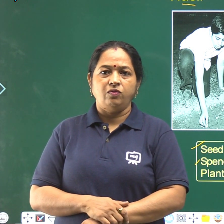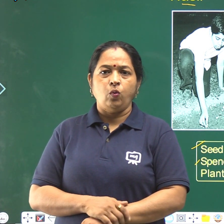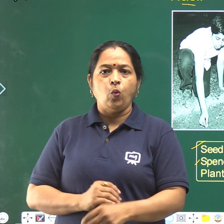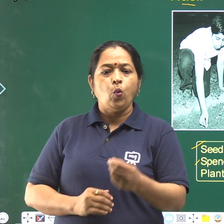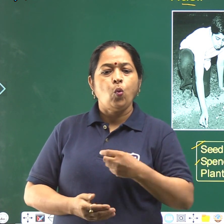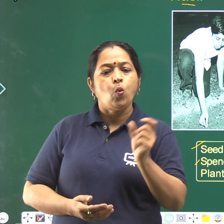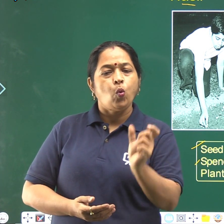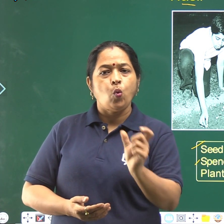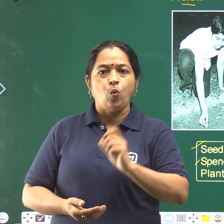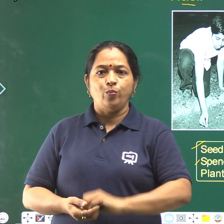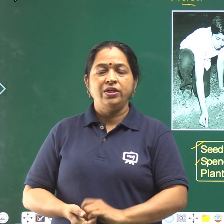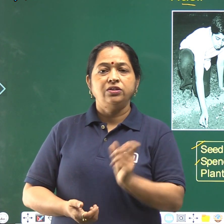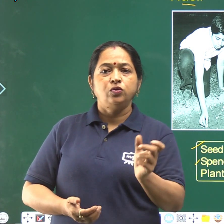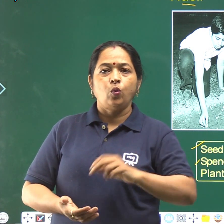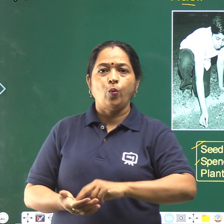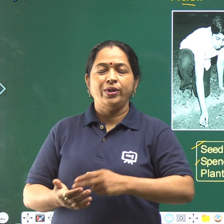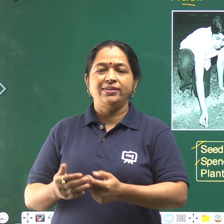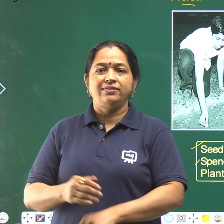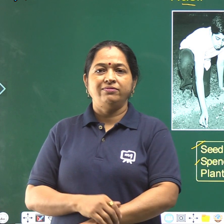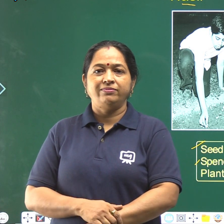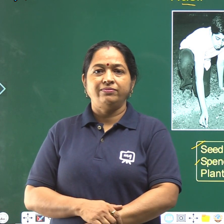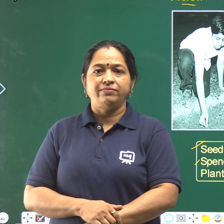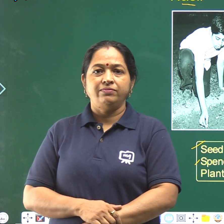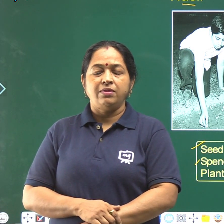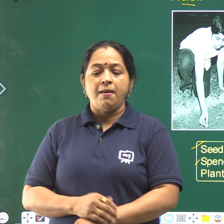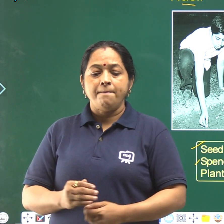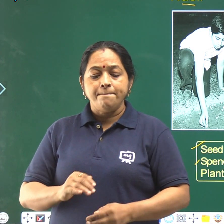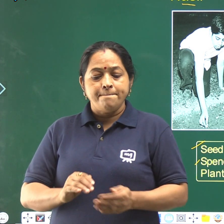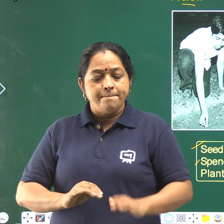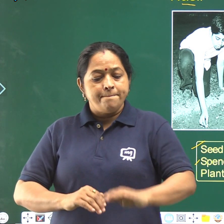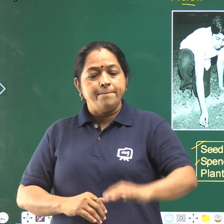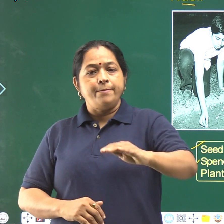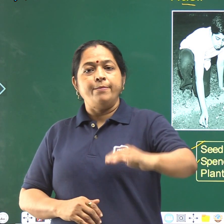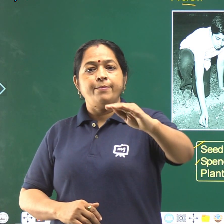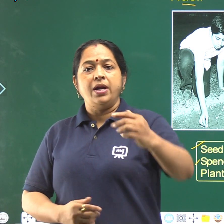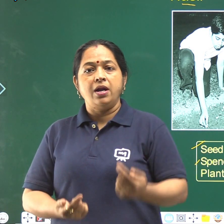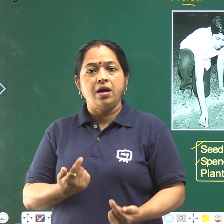Grow. Grow means badhna.